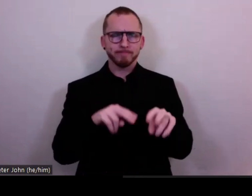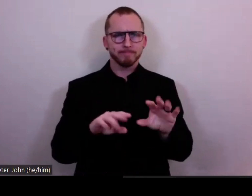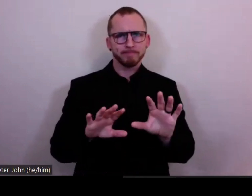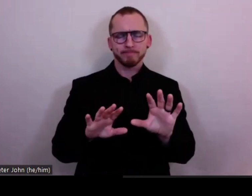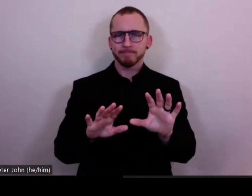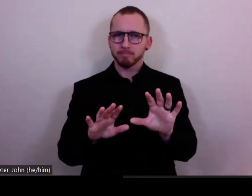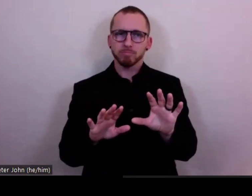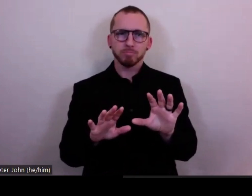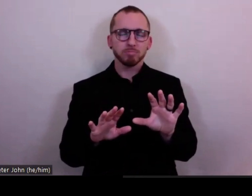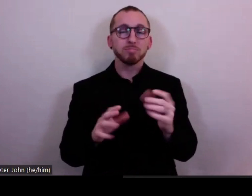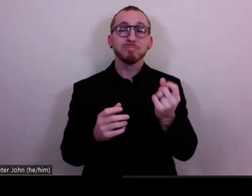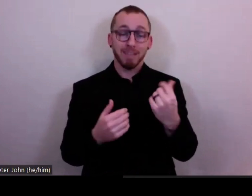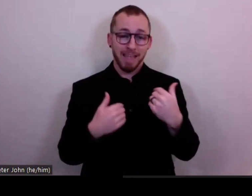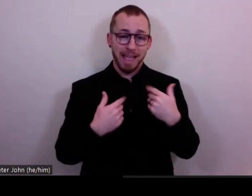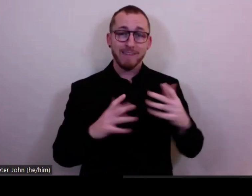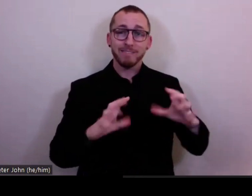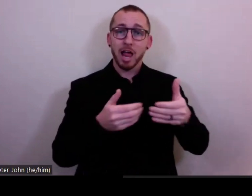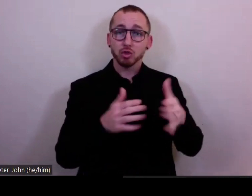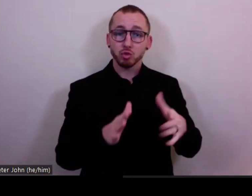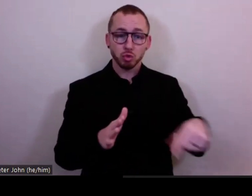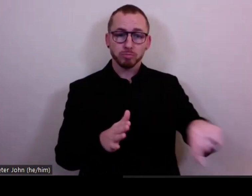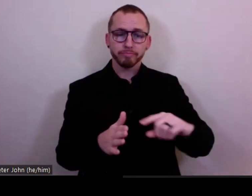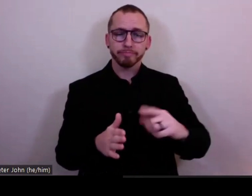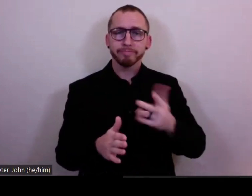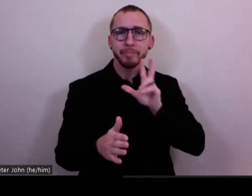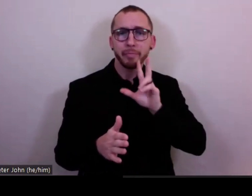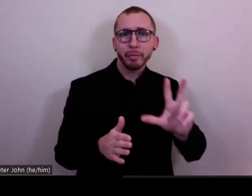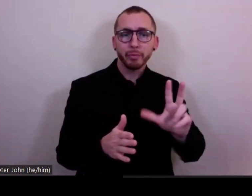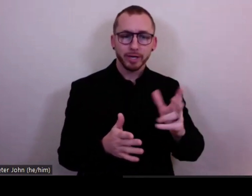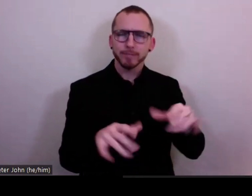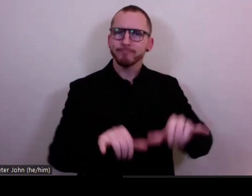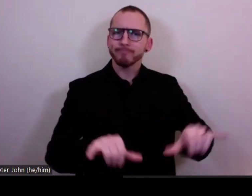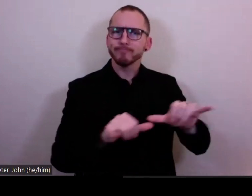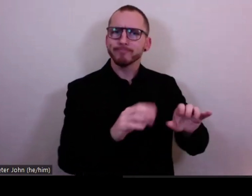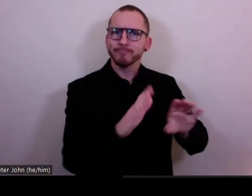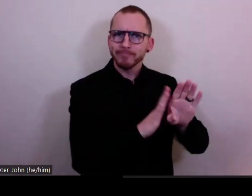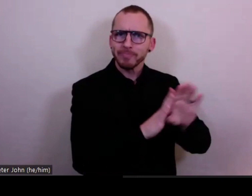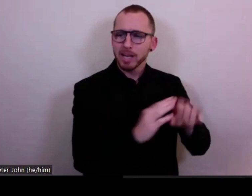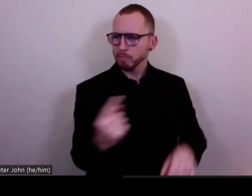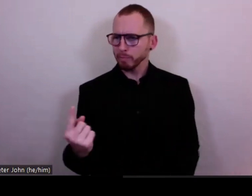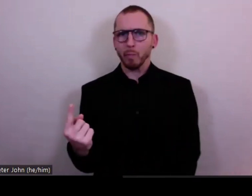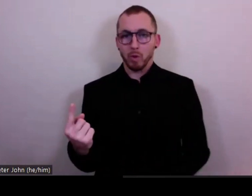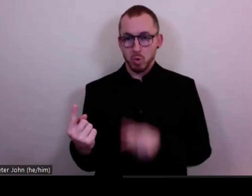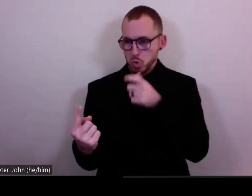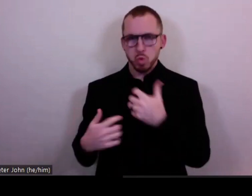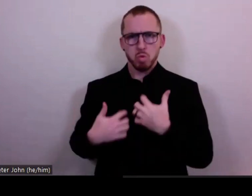developing 3-year-olds, and then you have a kiddo that is really struggling to